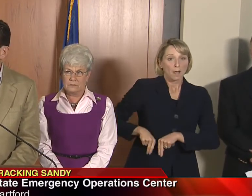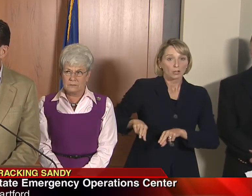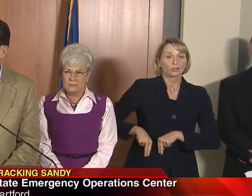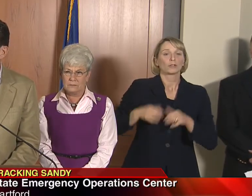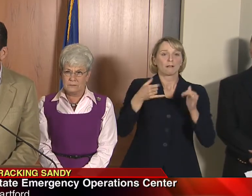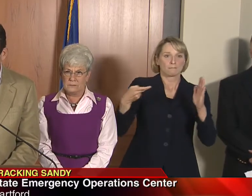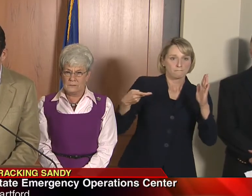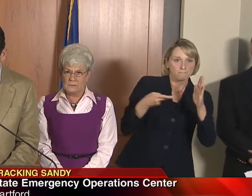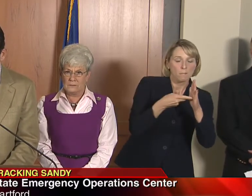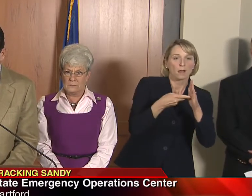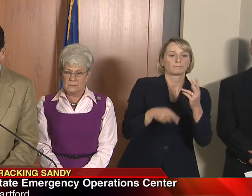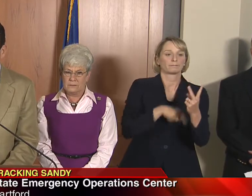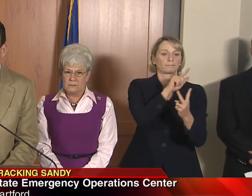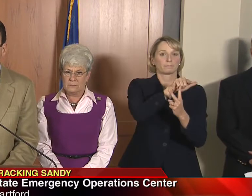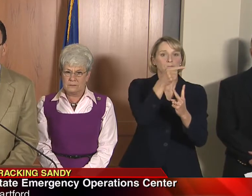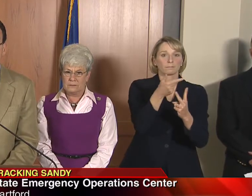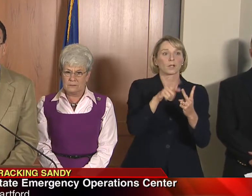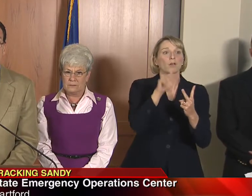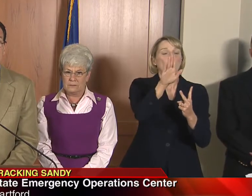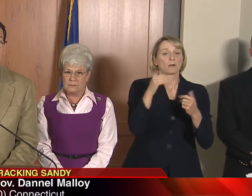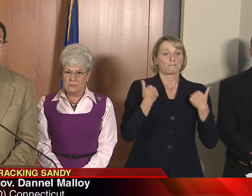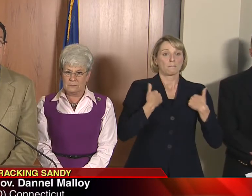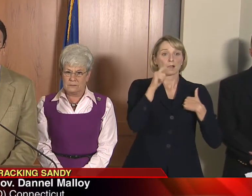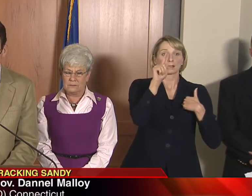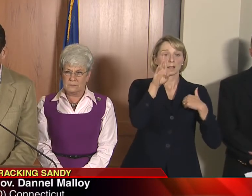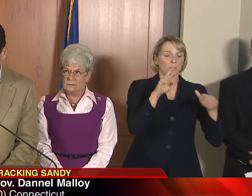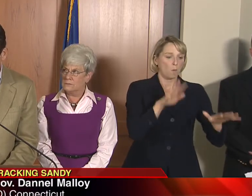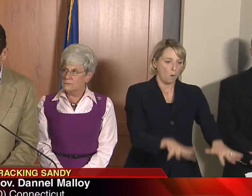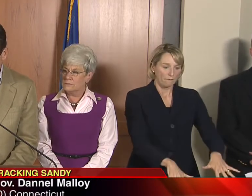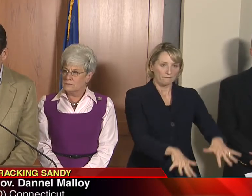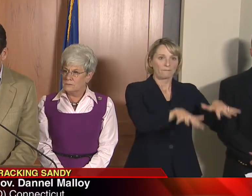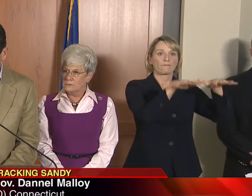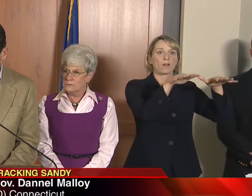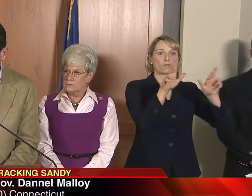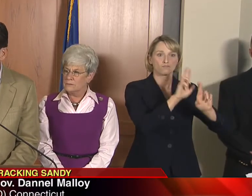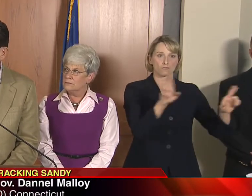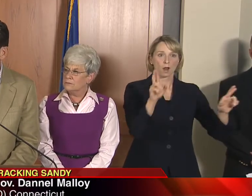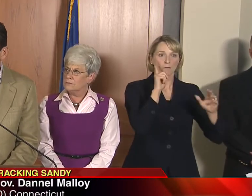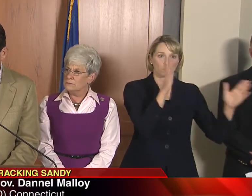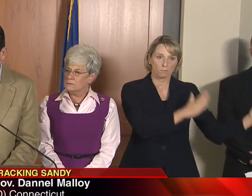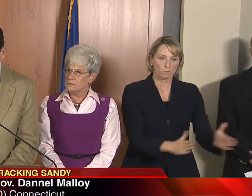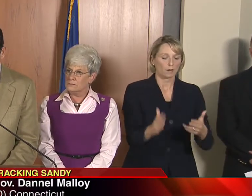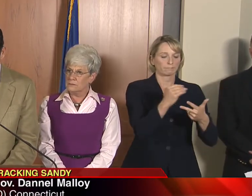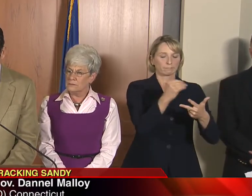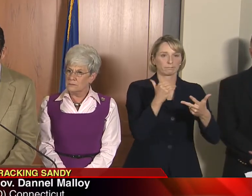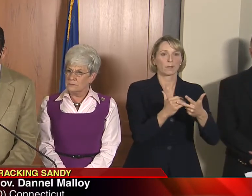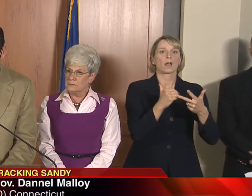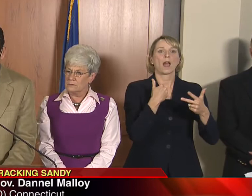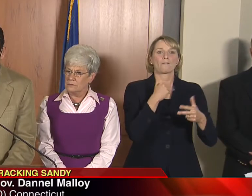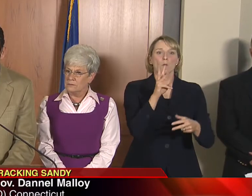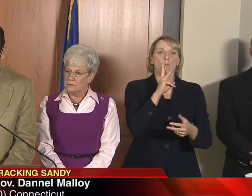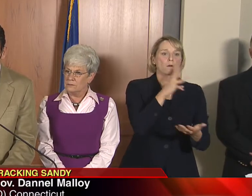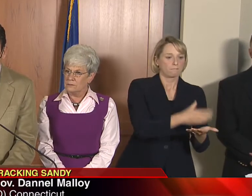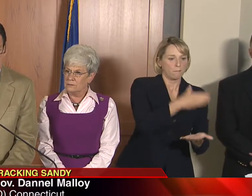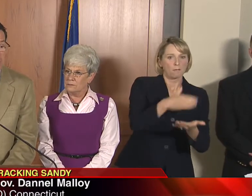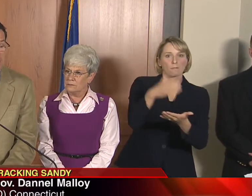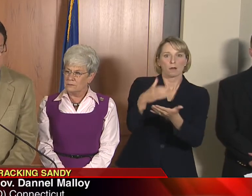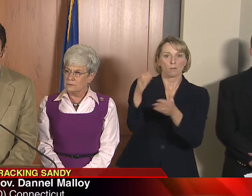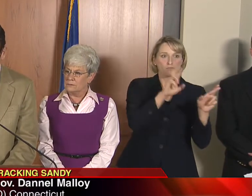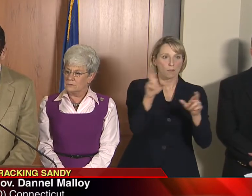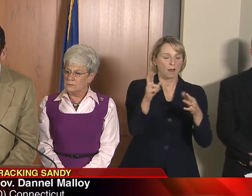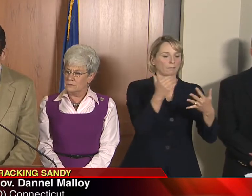filled your bathtubs with water, and to fill any other containers you have with drinkable water. Make sure that you have